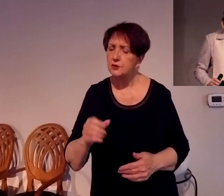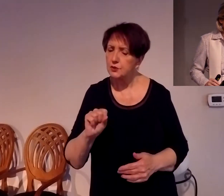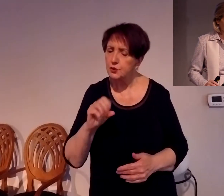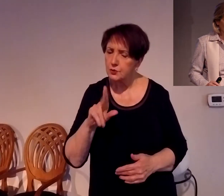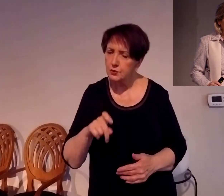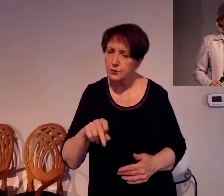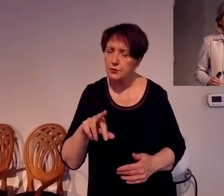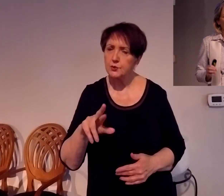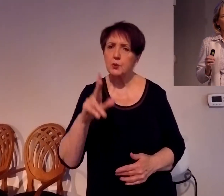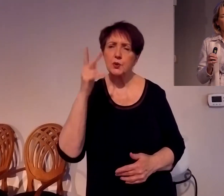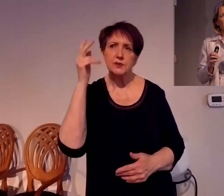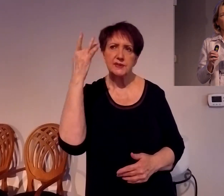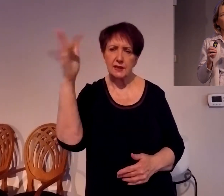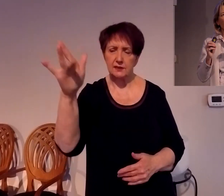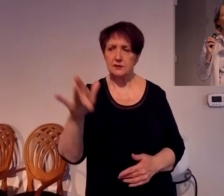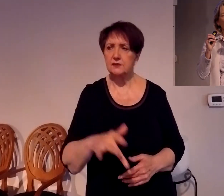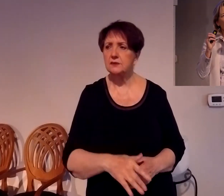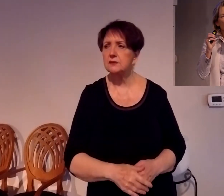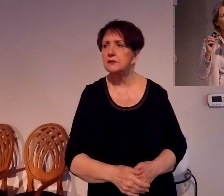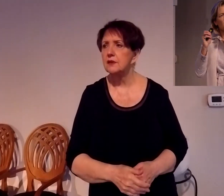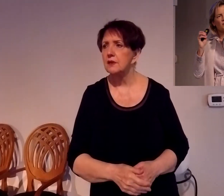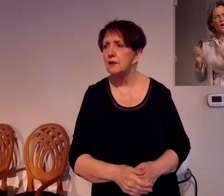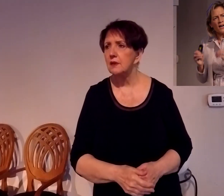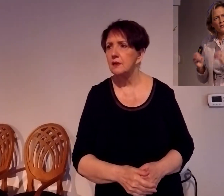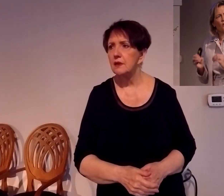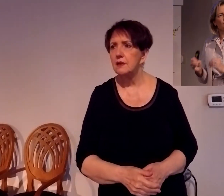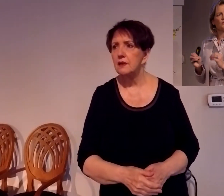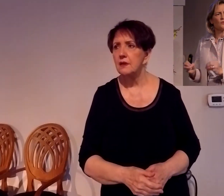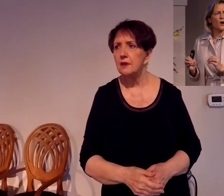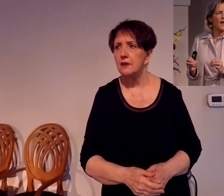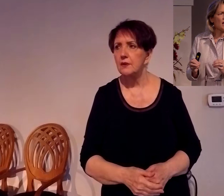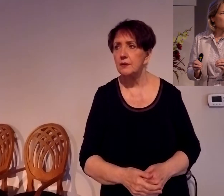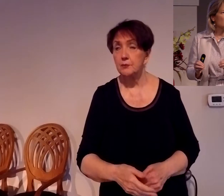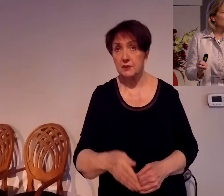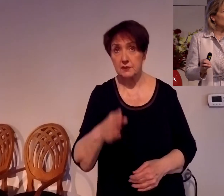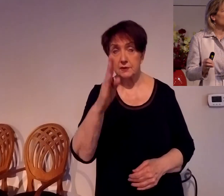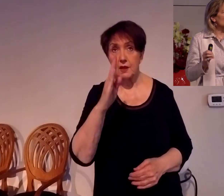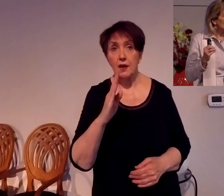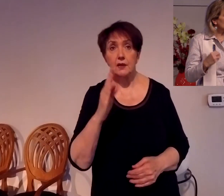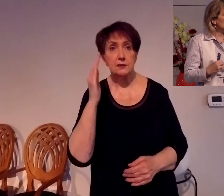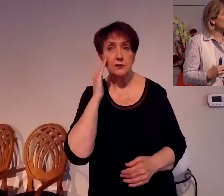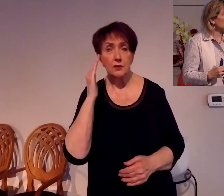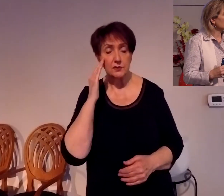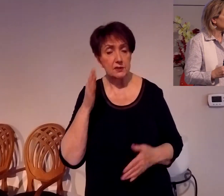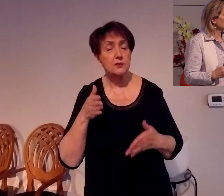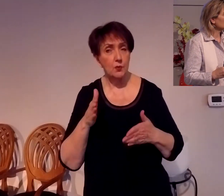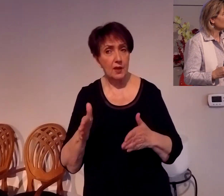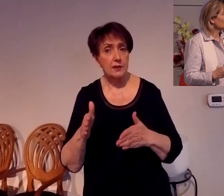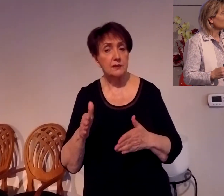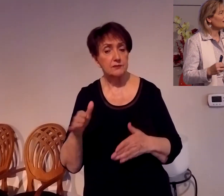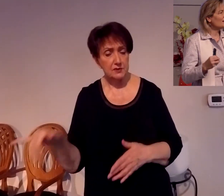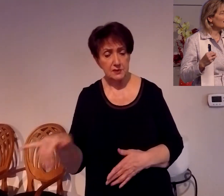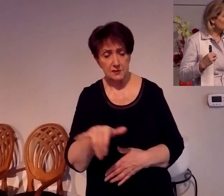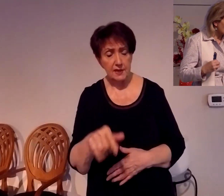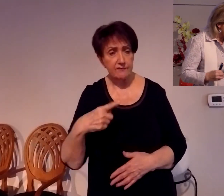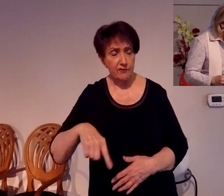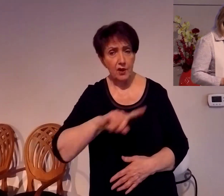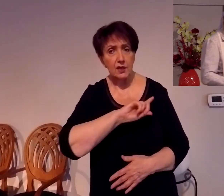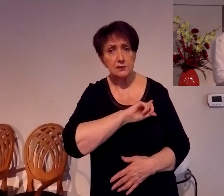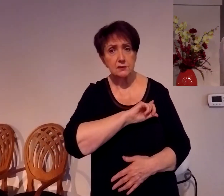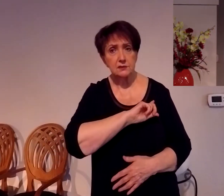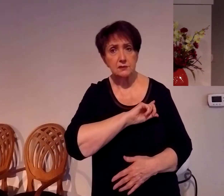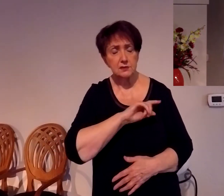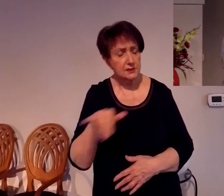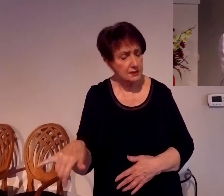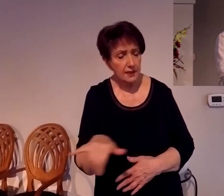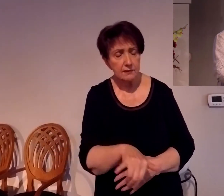intelligence. And because God knows this way, so do we. It's